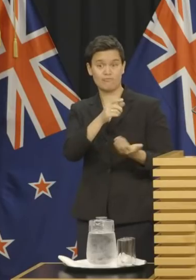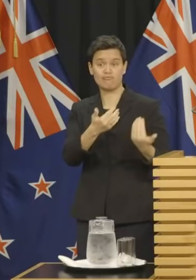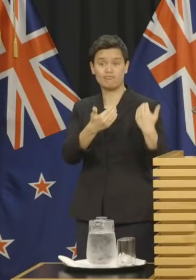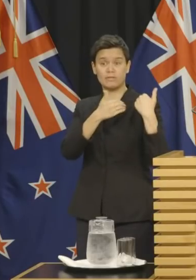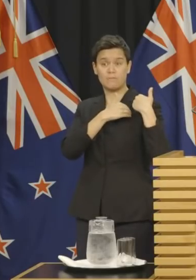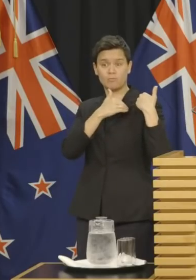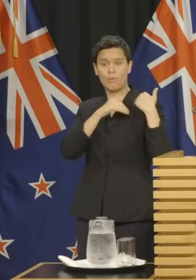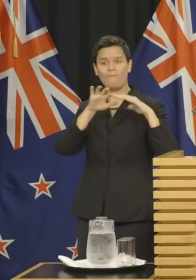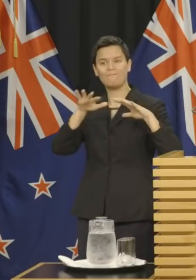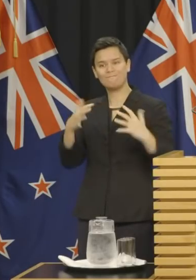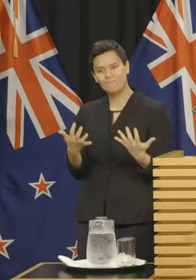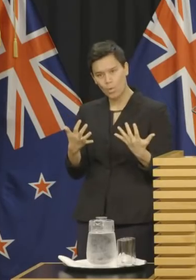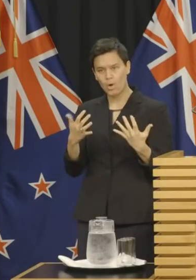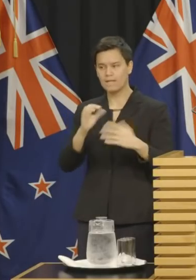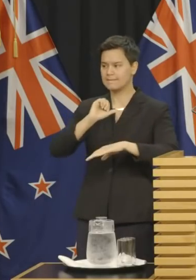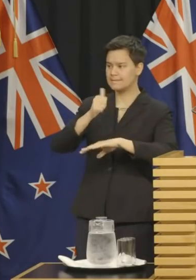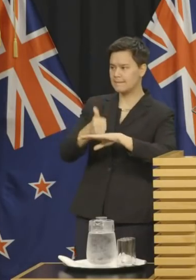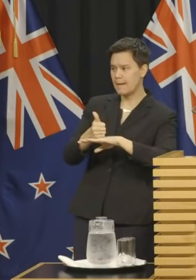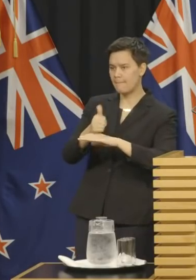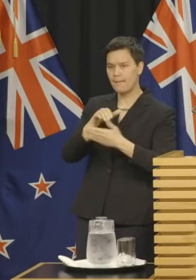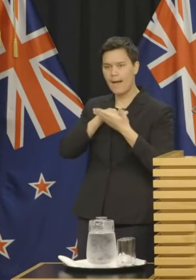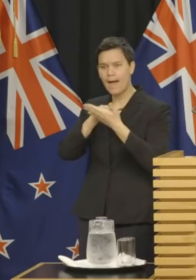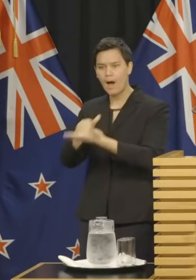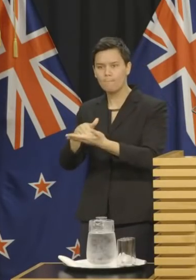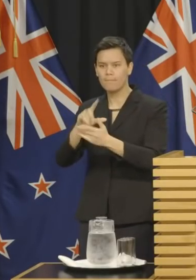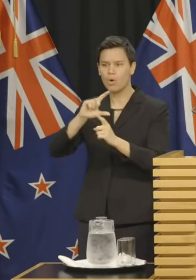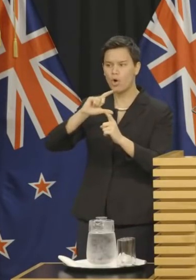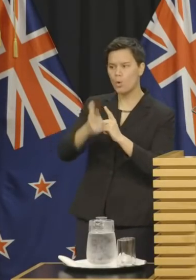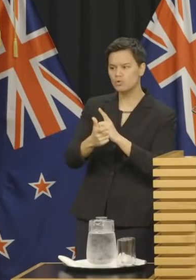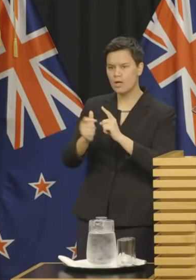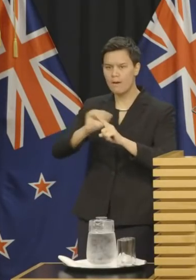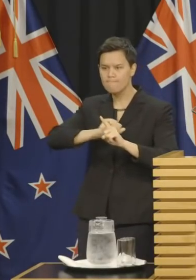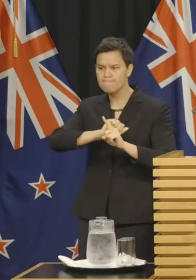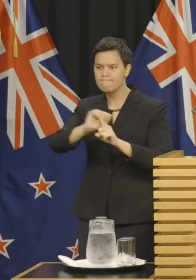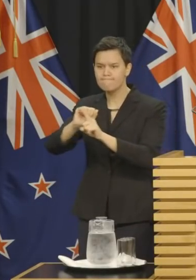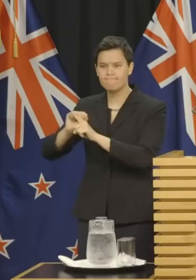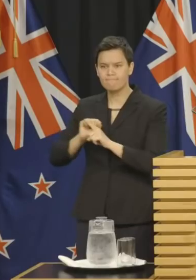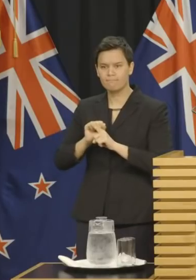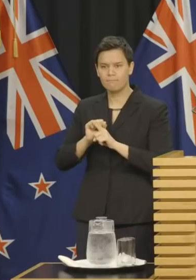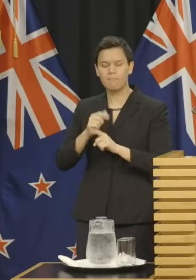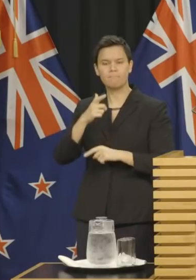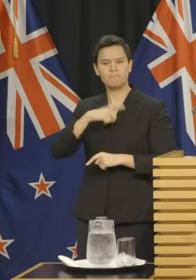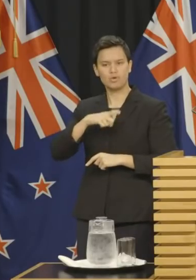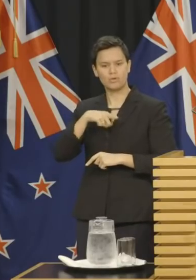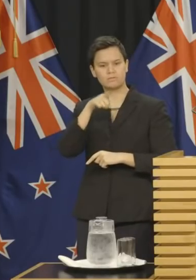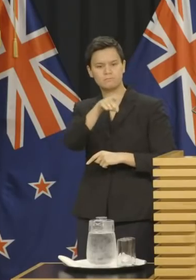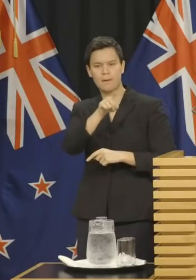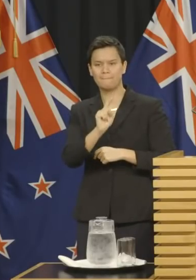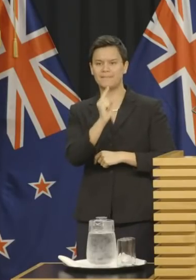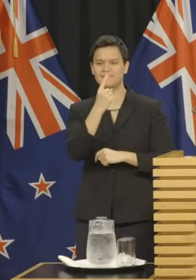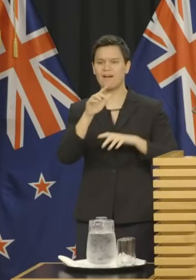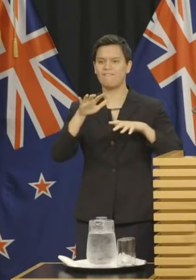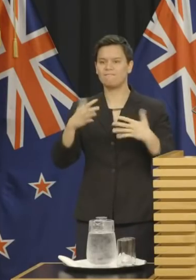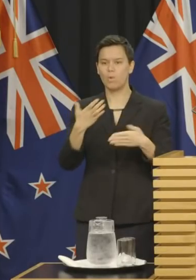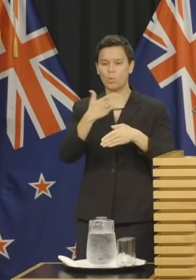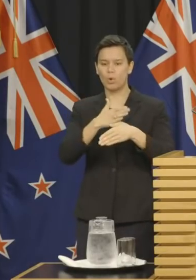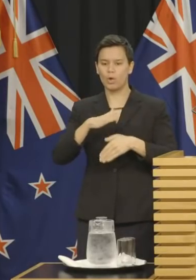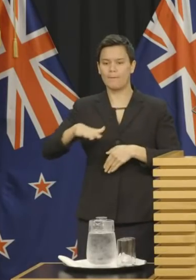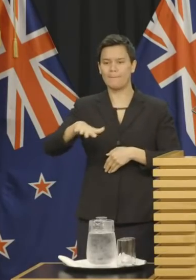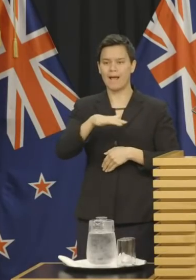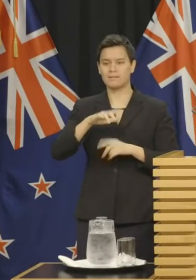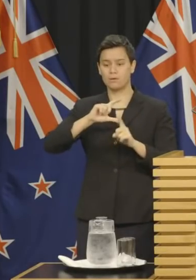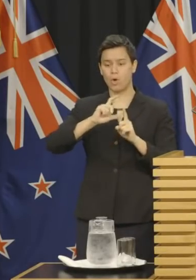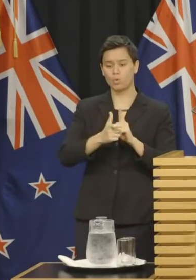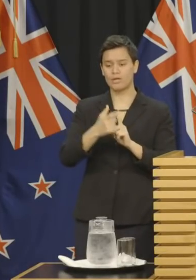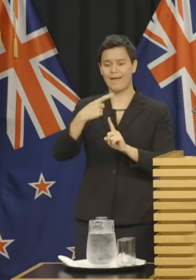a standard at culture as Minister for Workplace Relations and Safety. His actions have ultimately led me